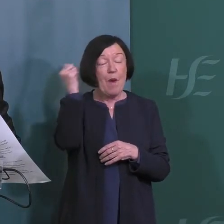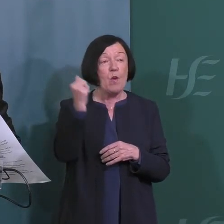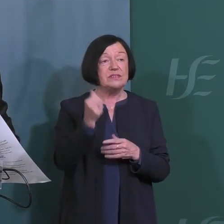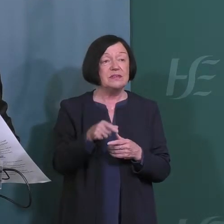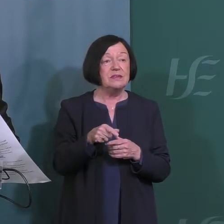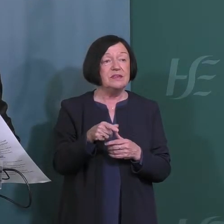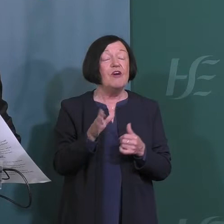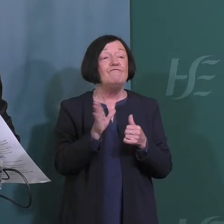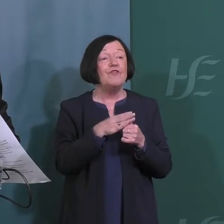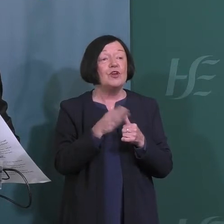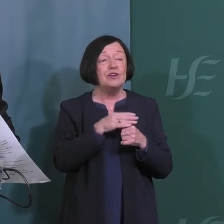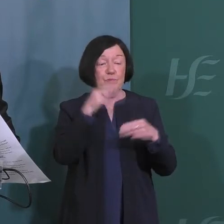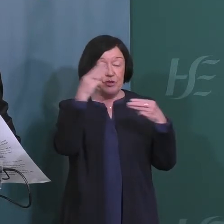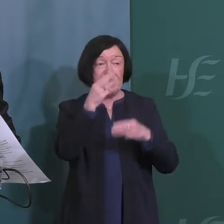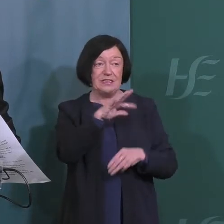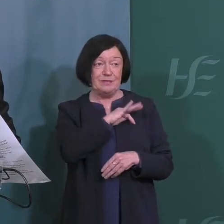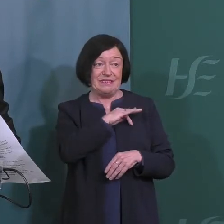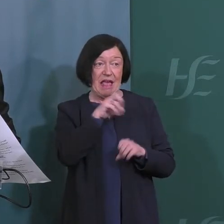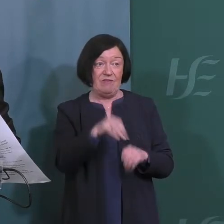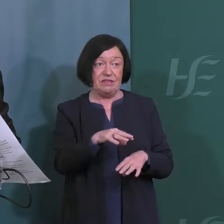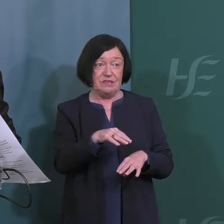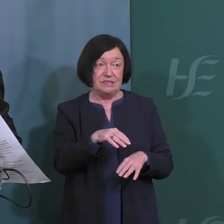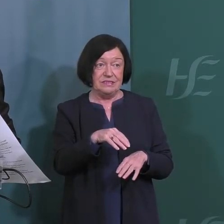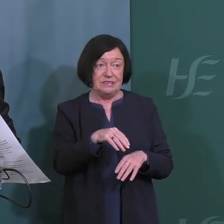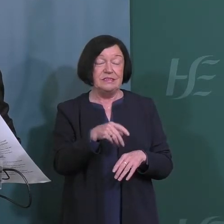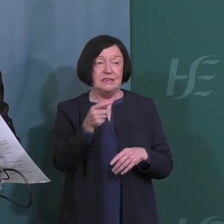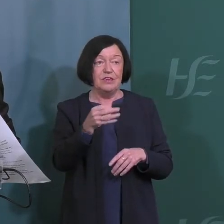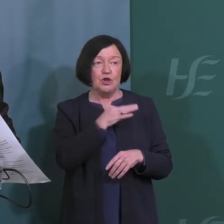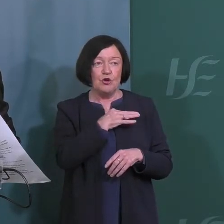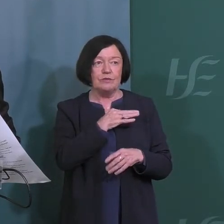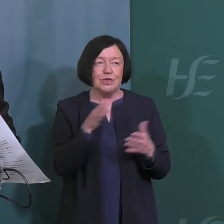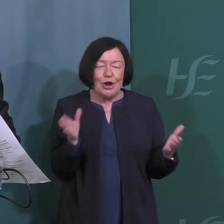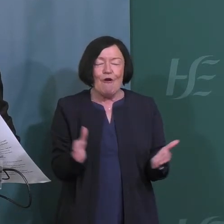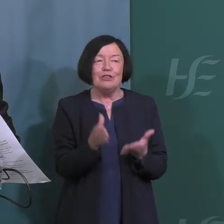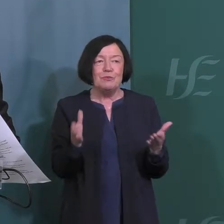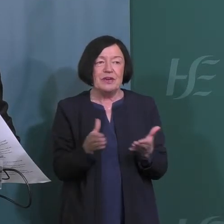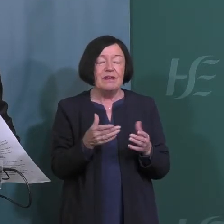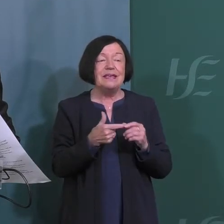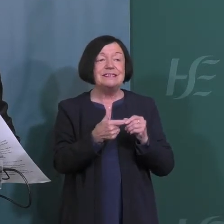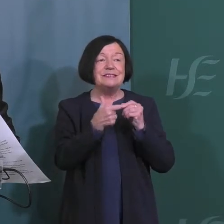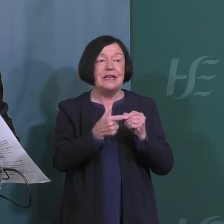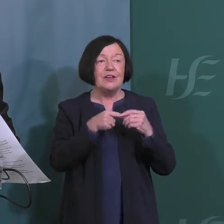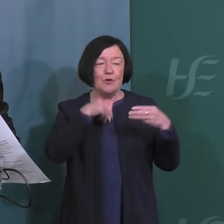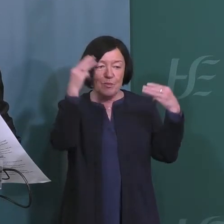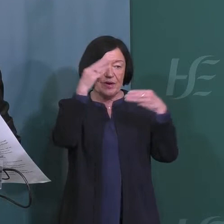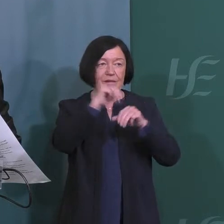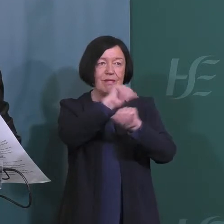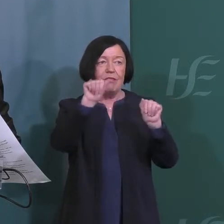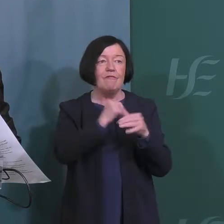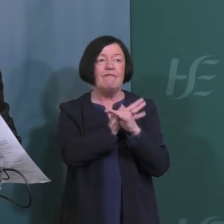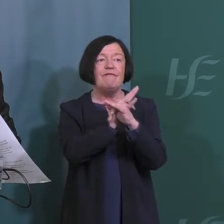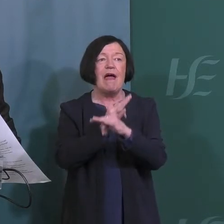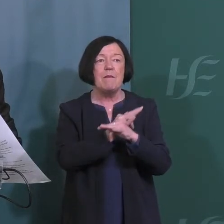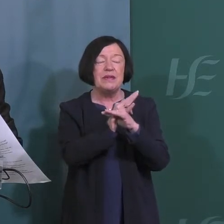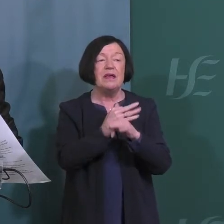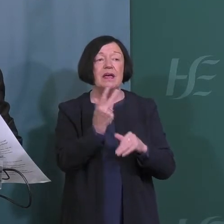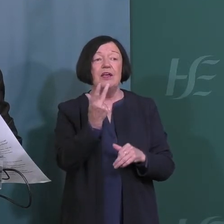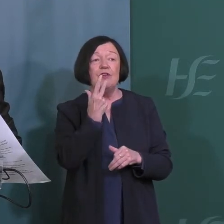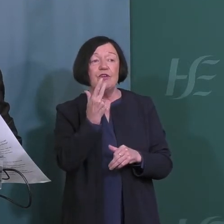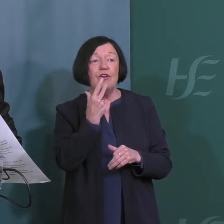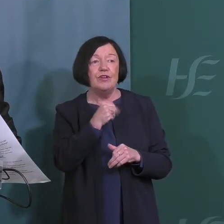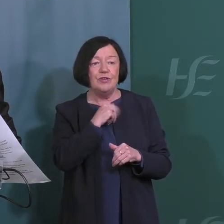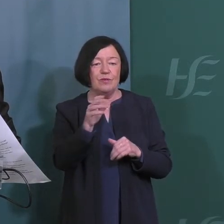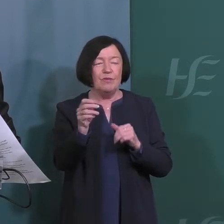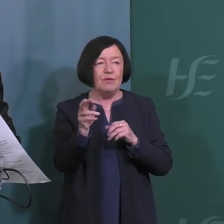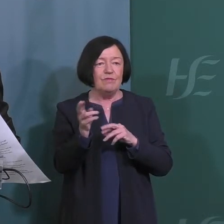was firstly to protect themselves, which gives us good encouragement. Secondly, to protect their family. And thirdly, to get their